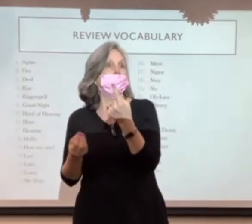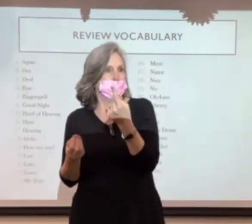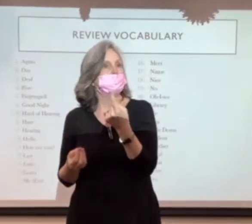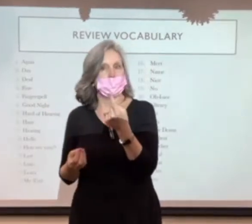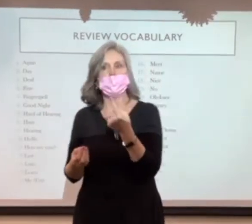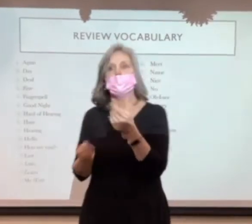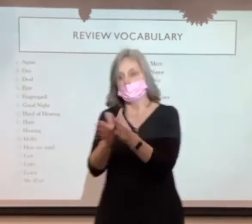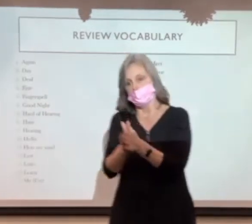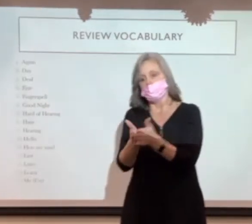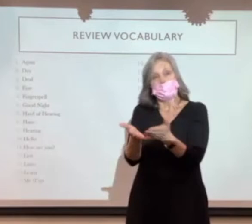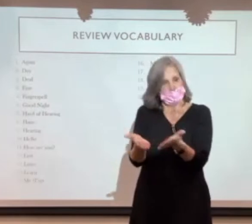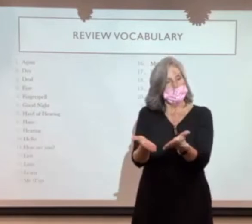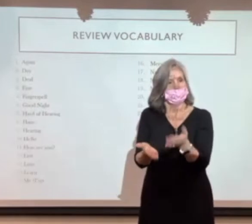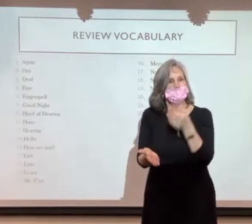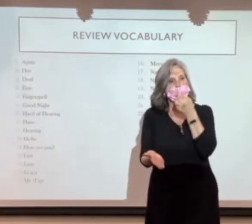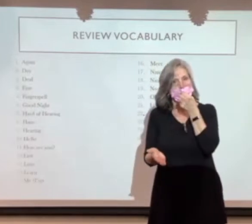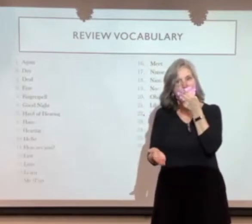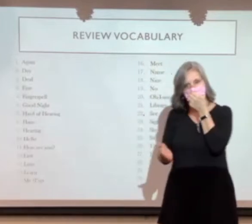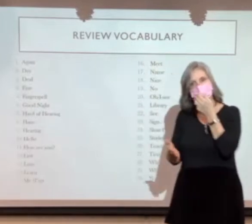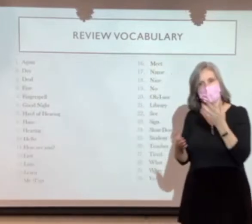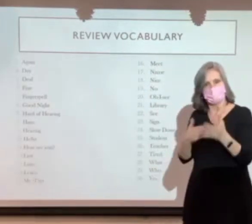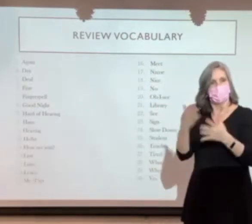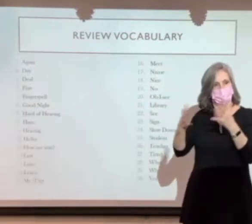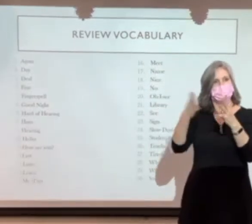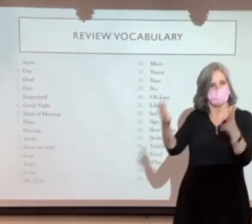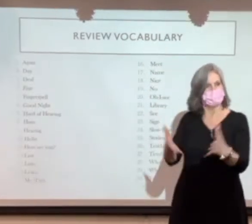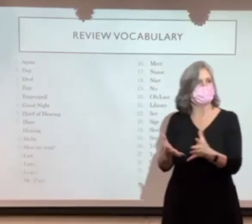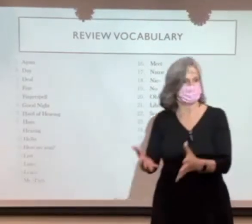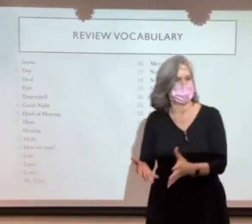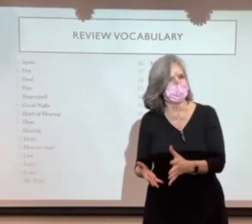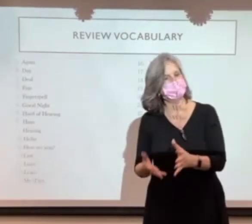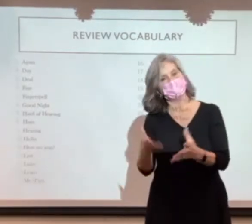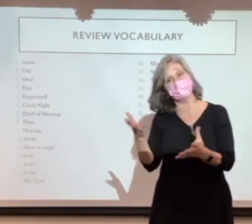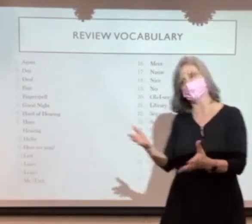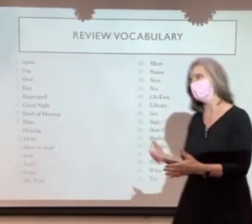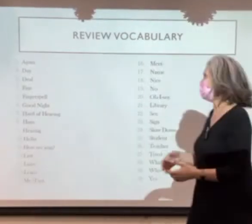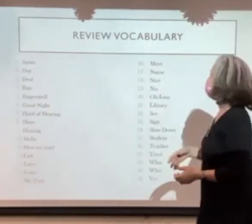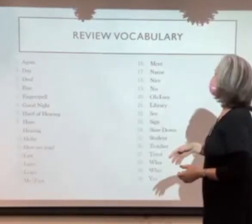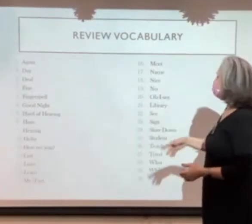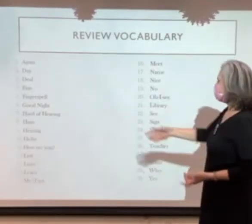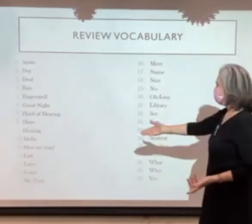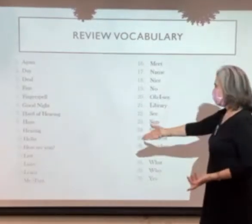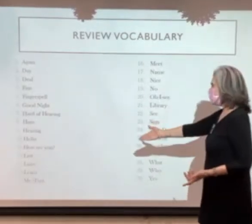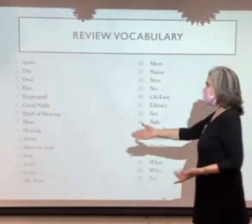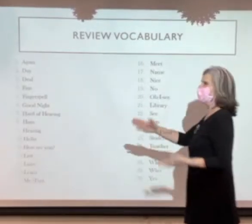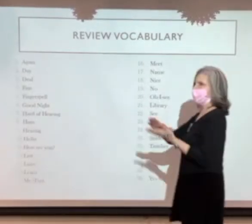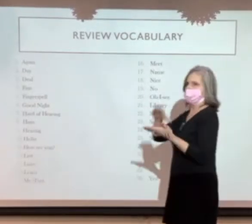banana, right? Or book. There are like picture-like signs that you can see. But something like